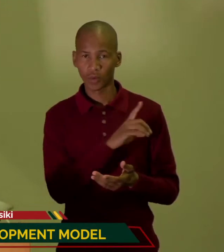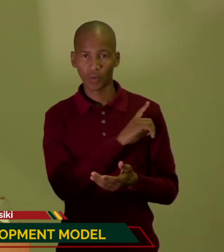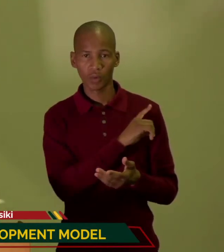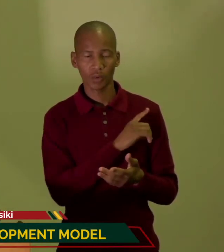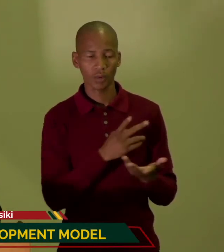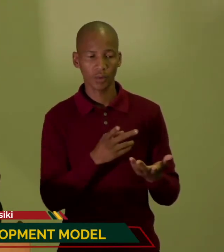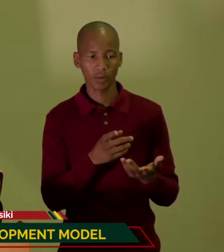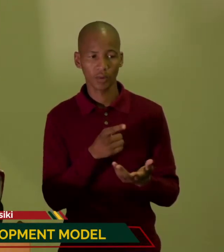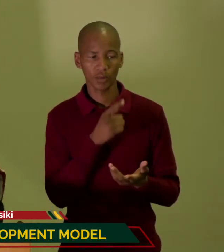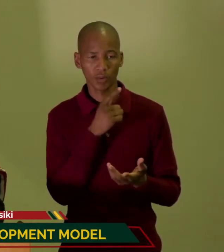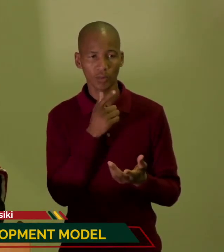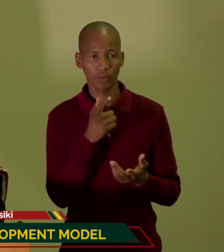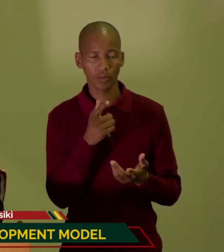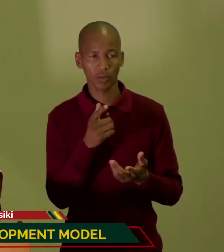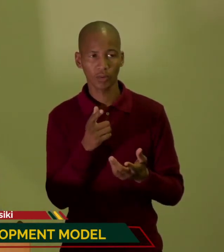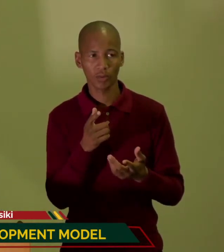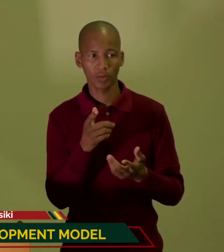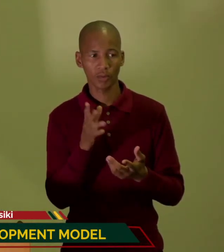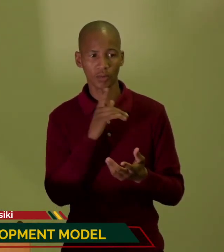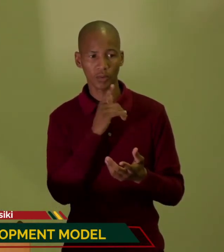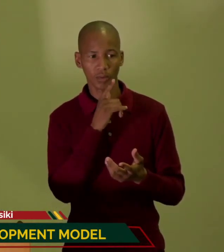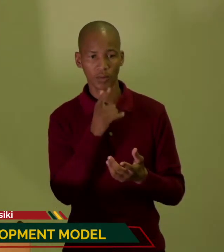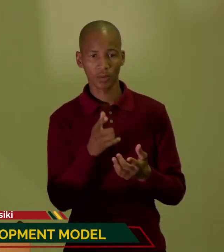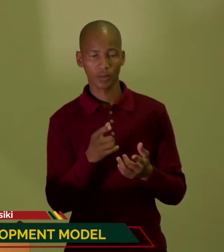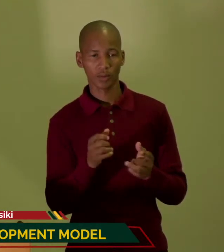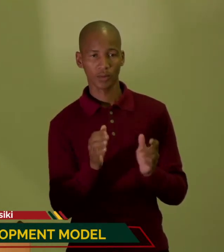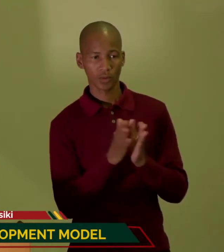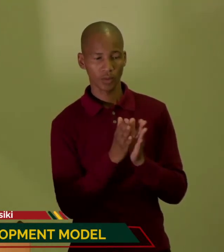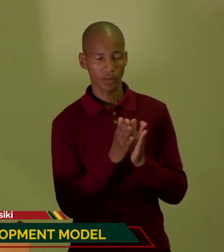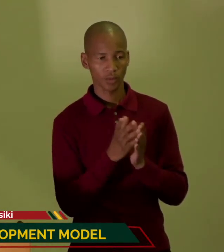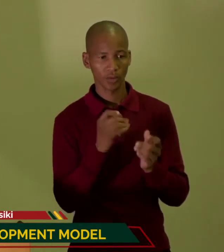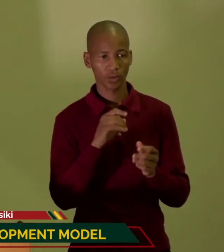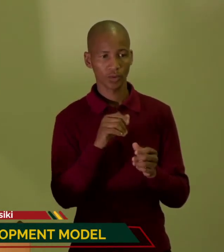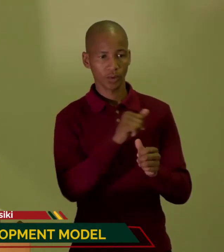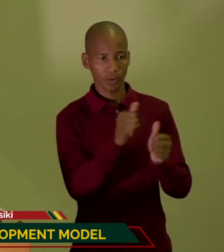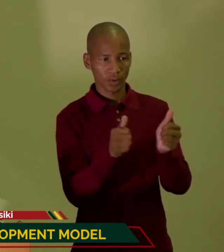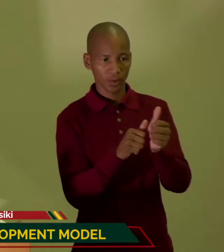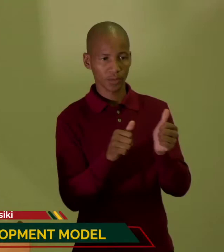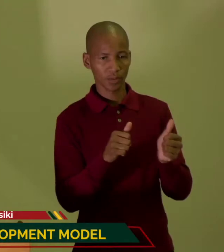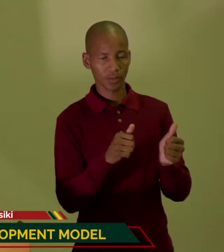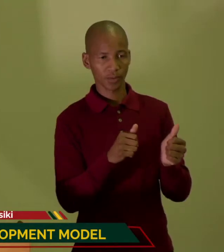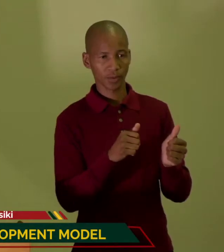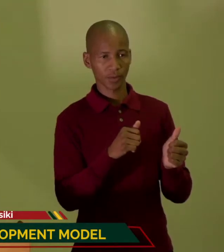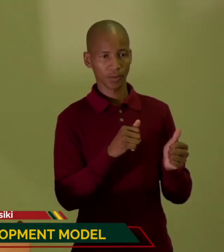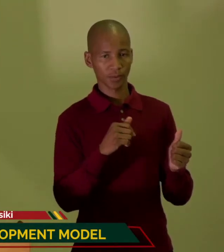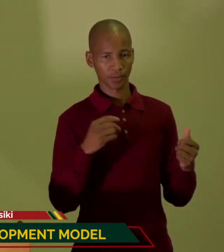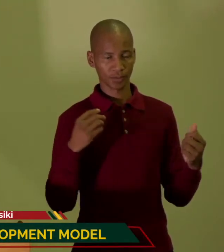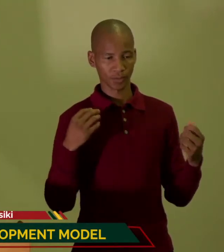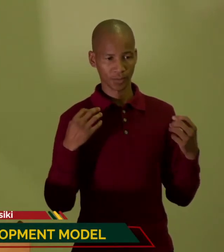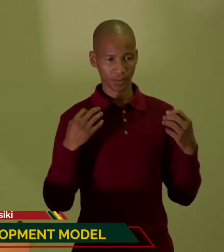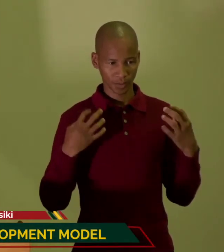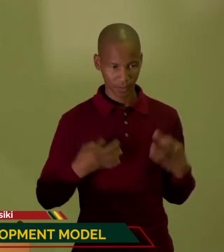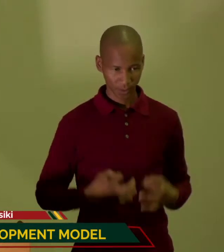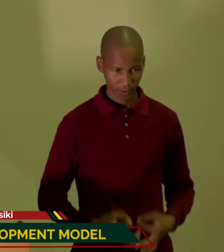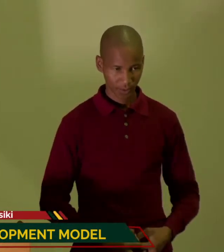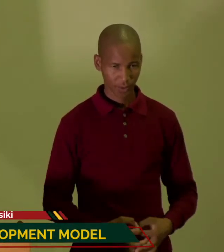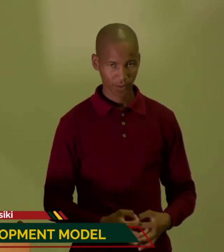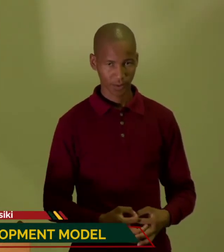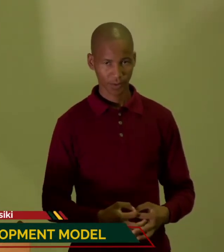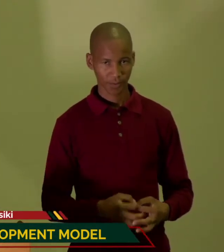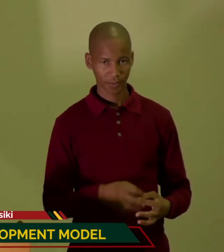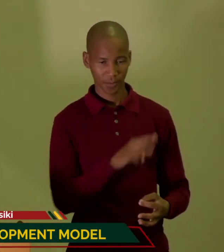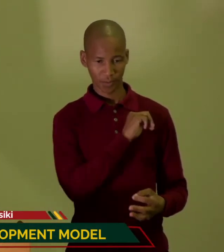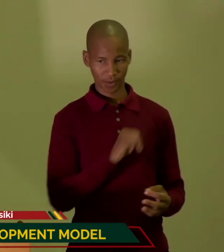ungabaphakamisi aba minister no deputy minister sibabone. Ndaqonda ke